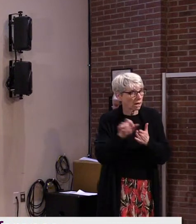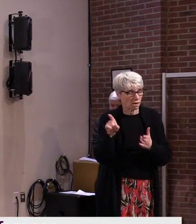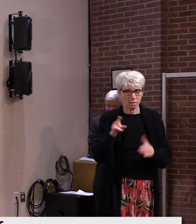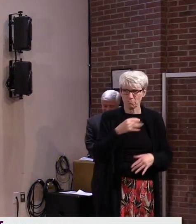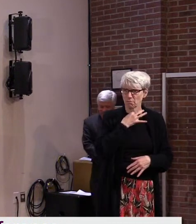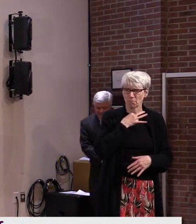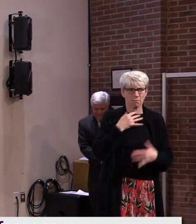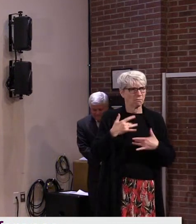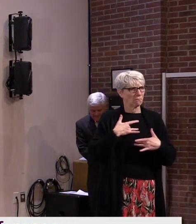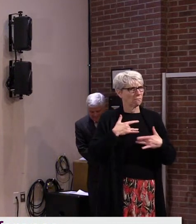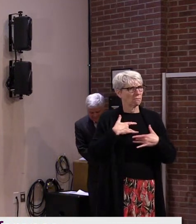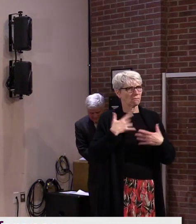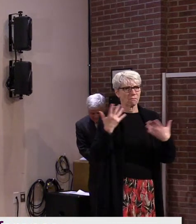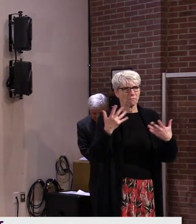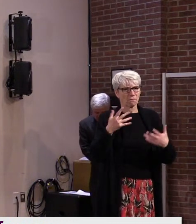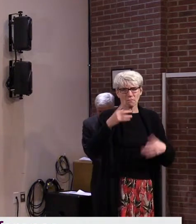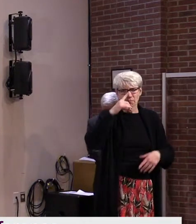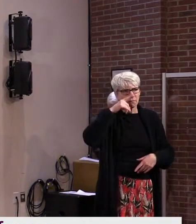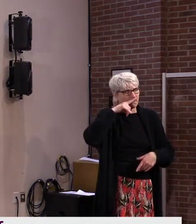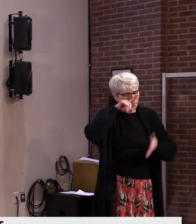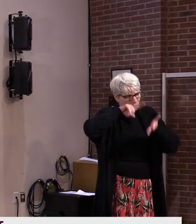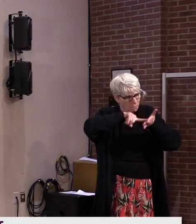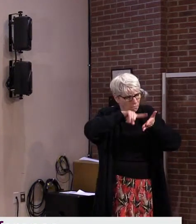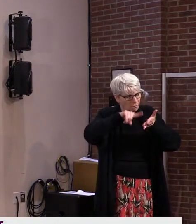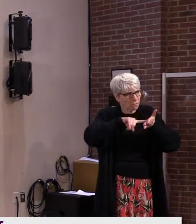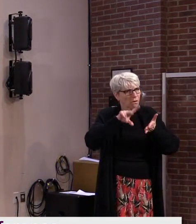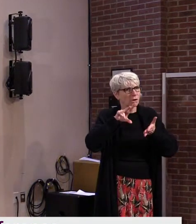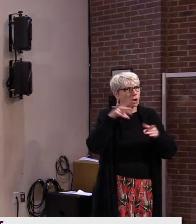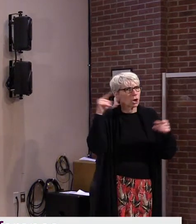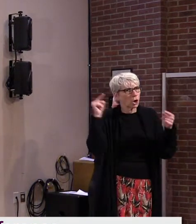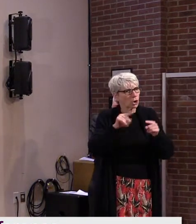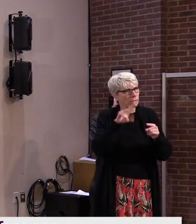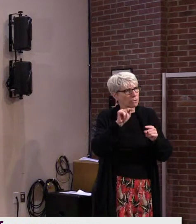concerns about its potential impact on Vermont's economy?